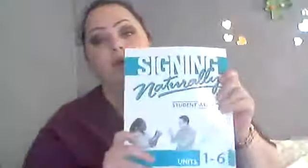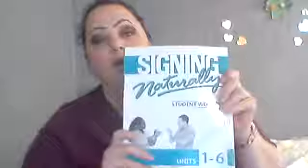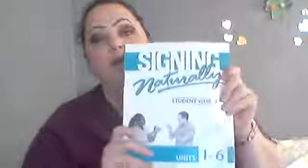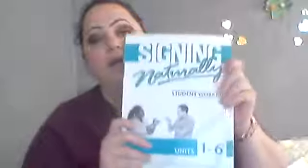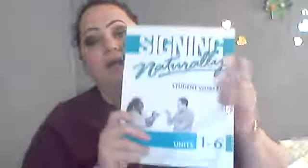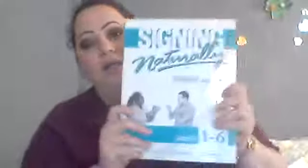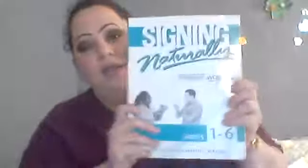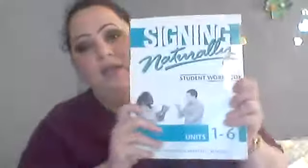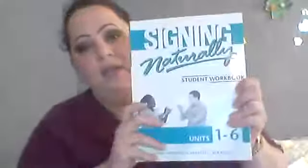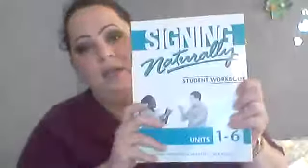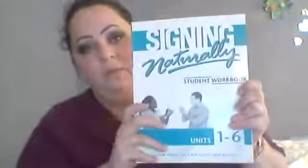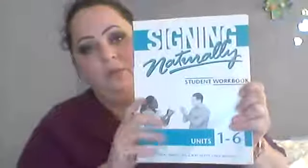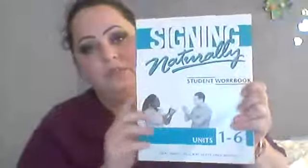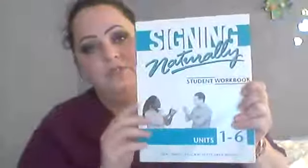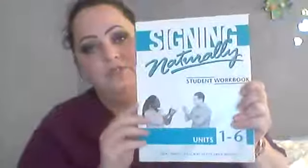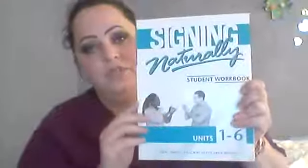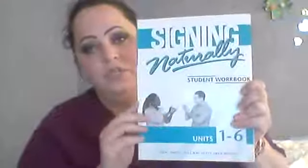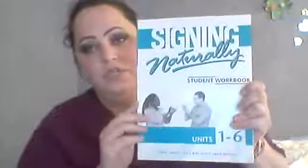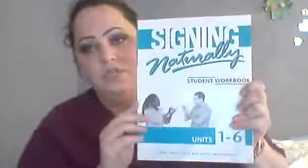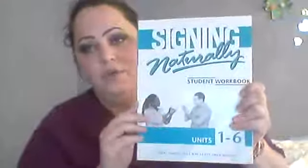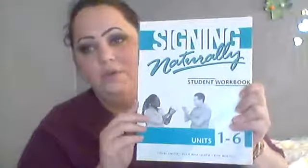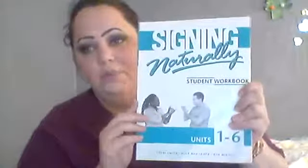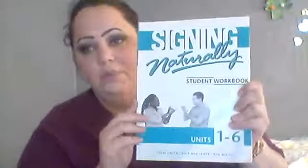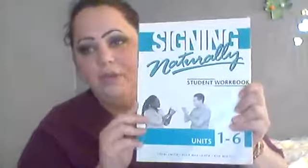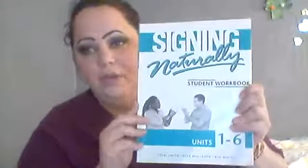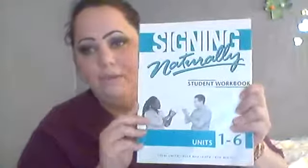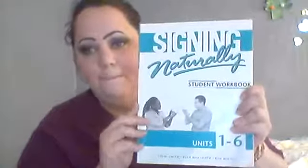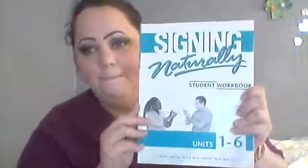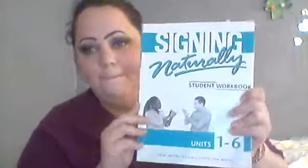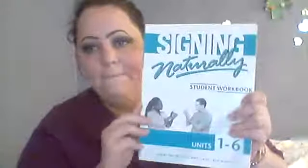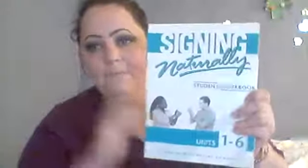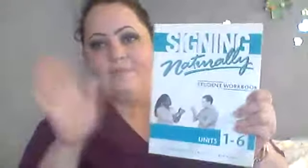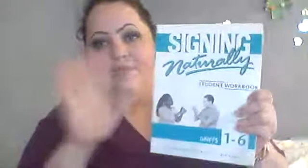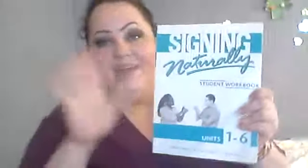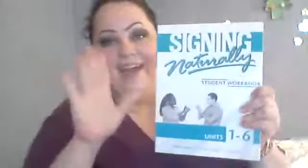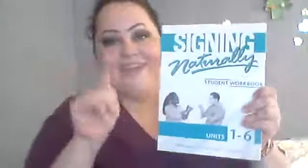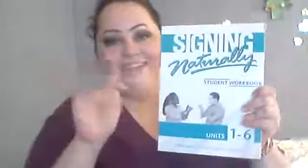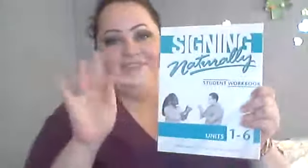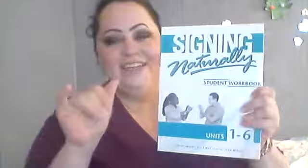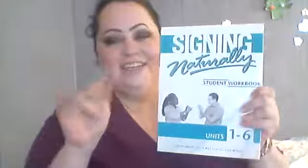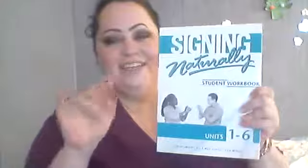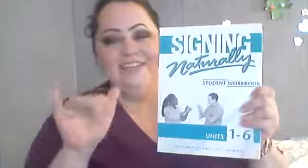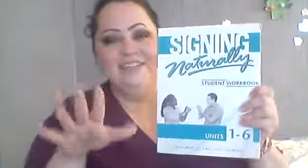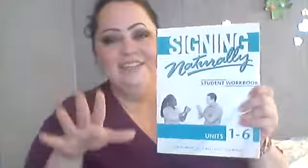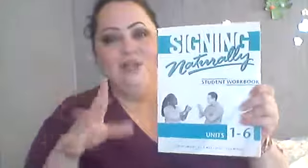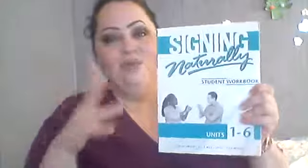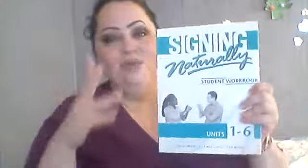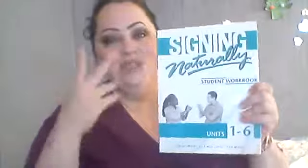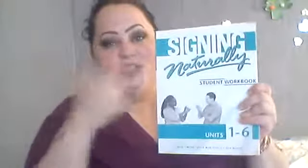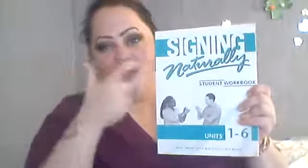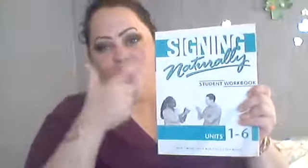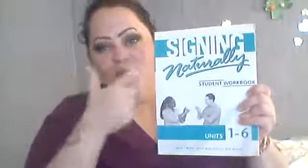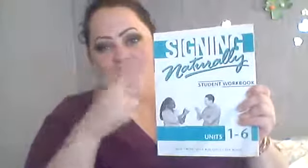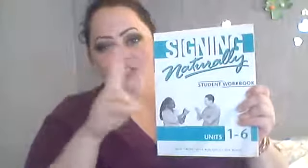Okay, and again, I want to just show the book. Hi, Tiffany. We just watched a